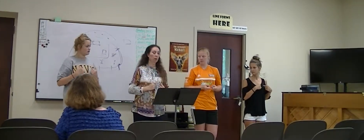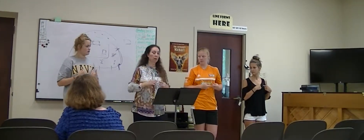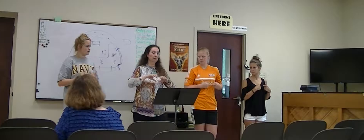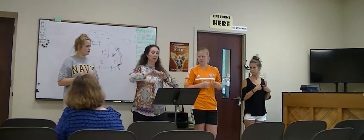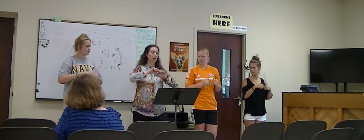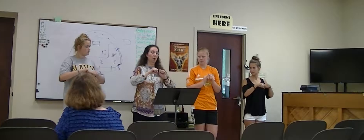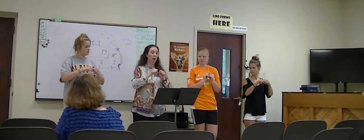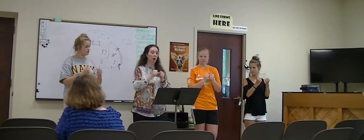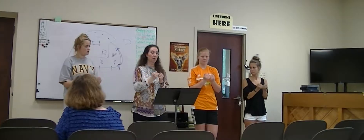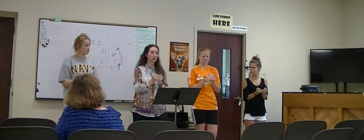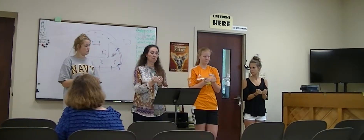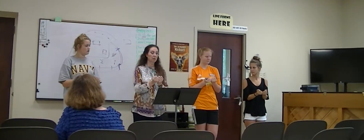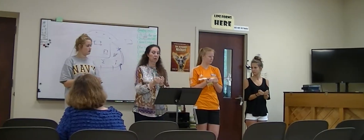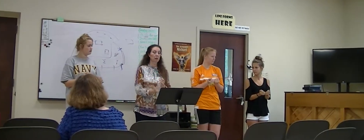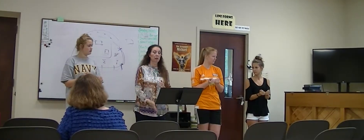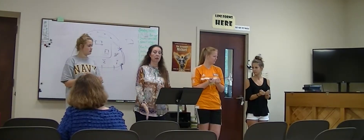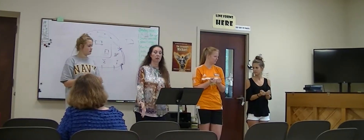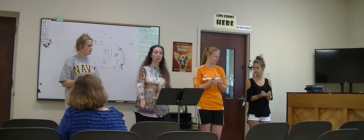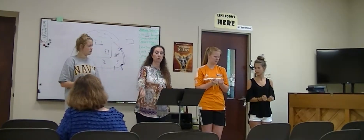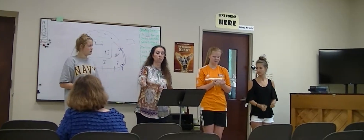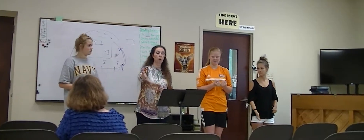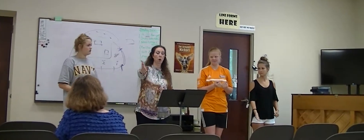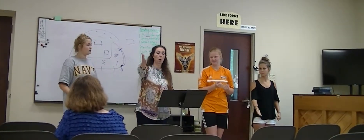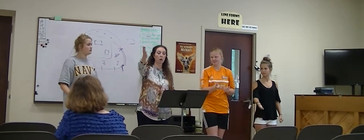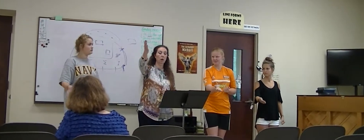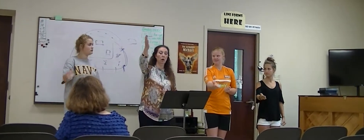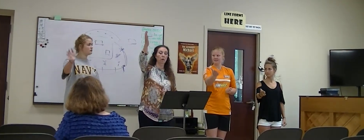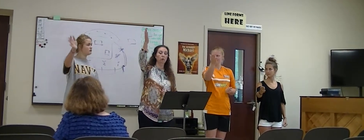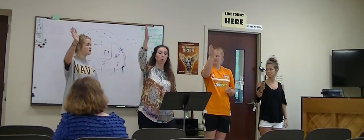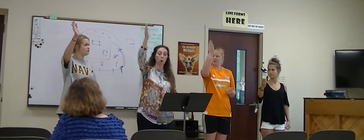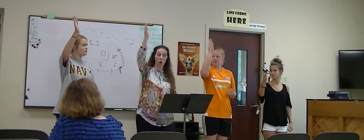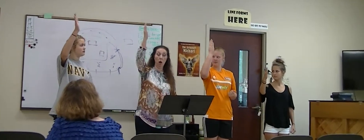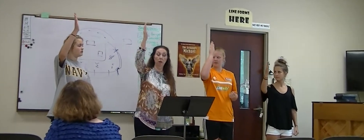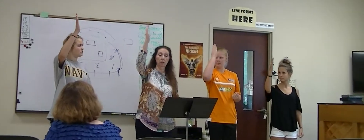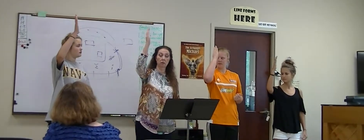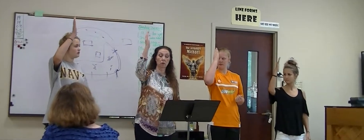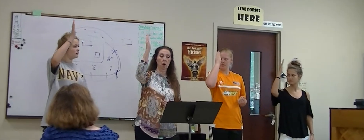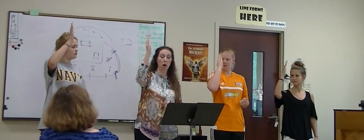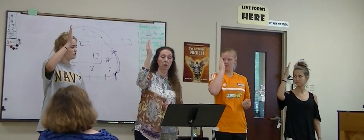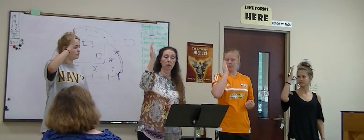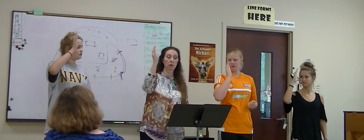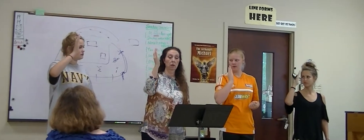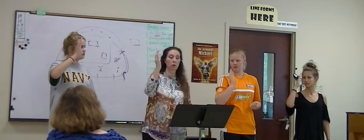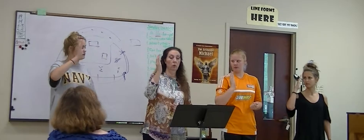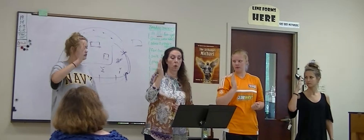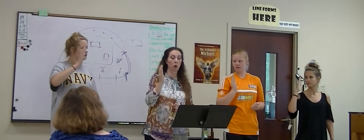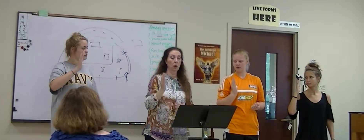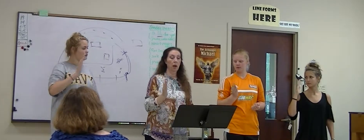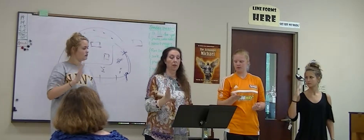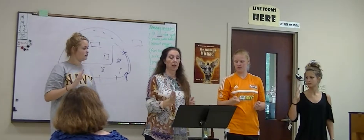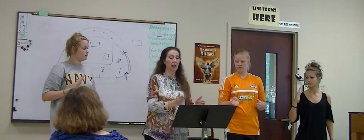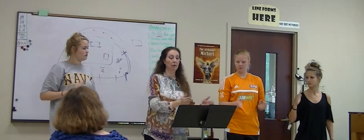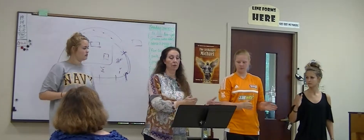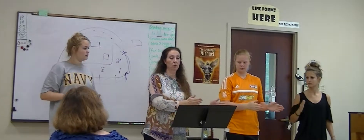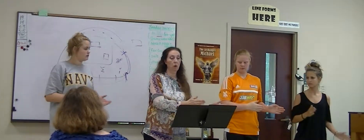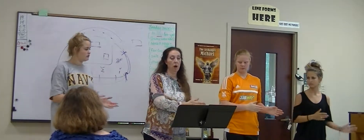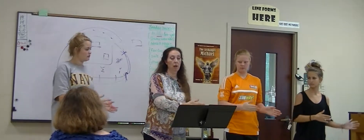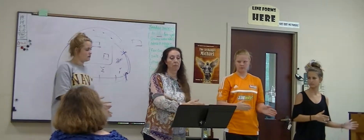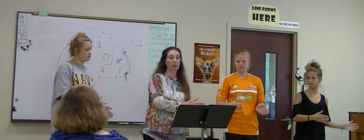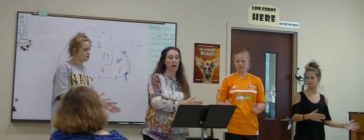broken heart is part of your God. This is God, your, and then left to right